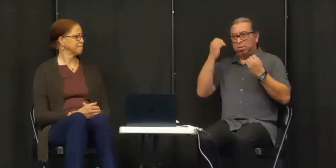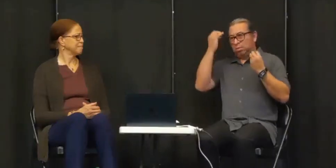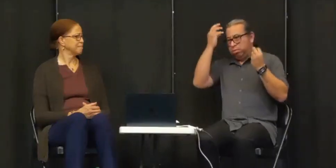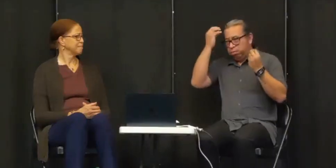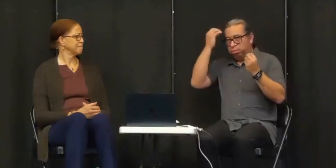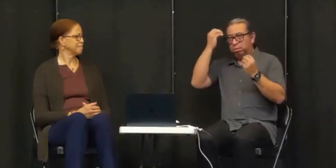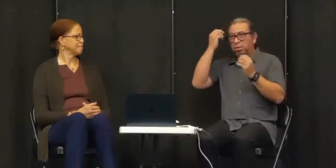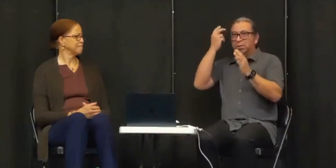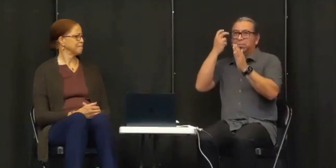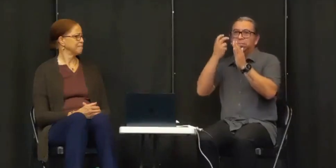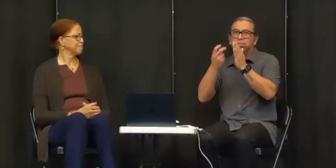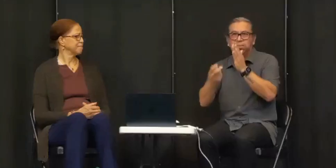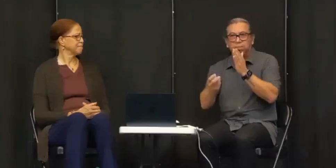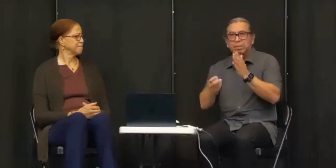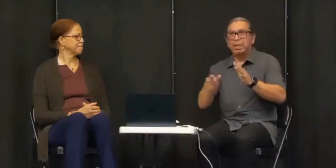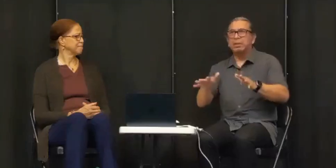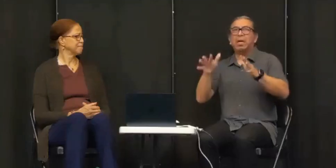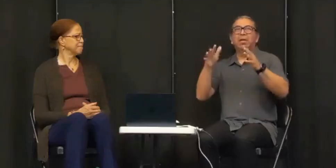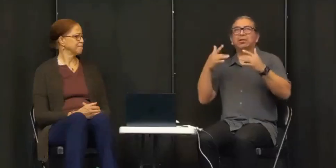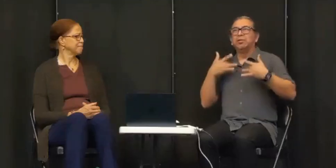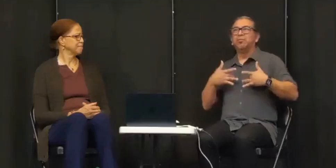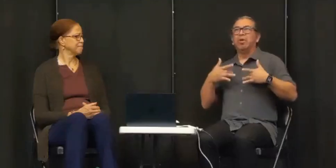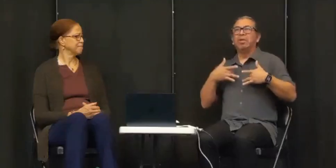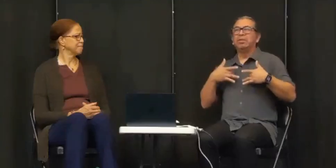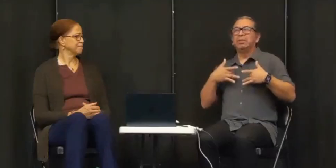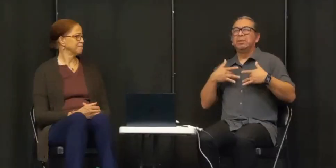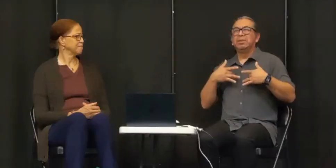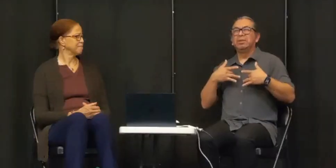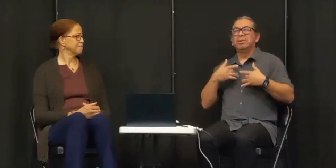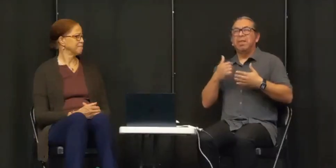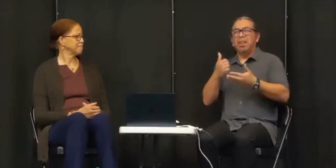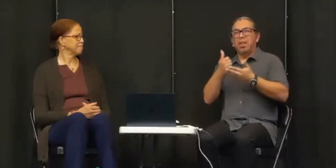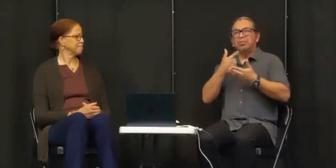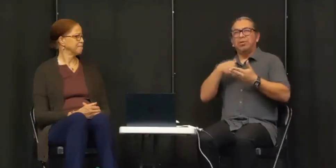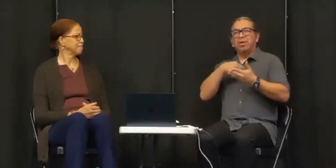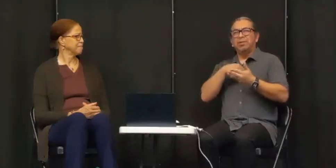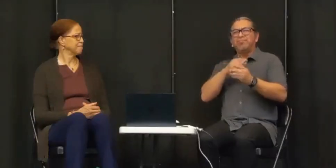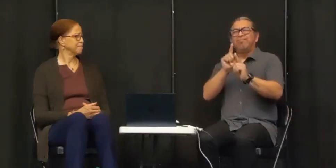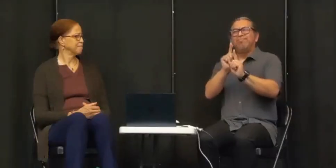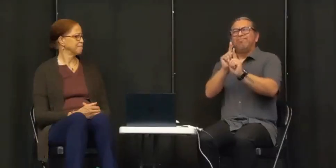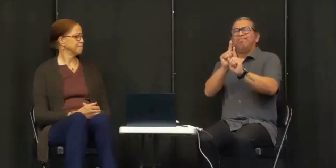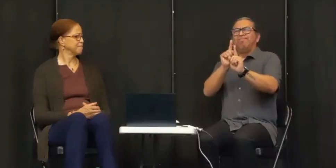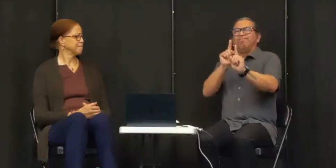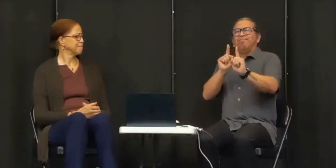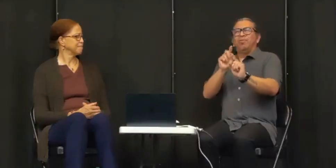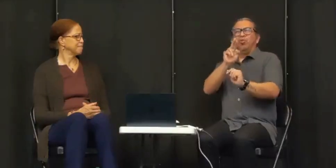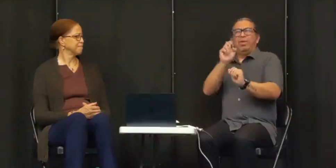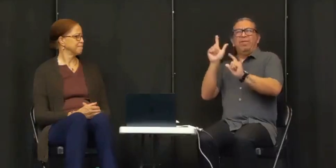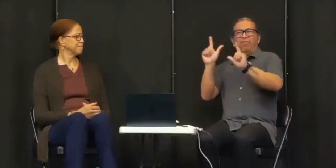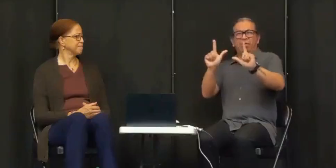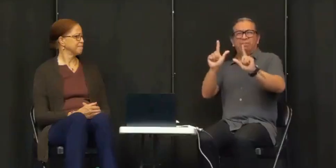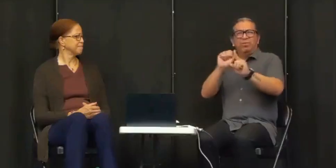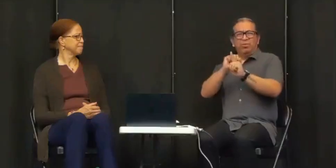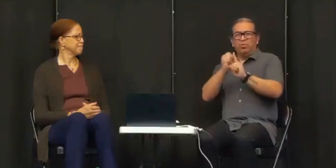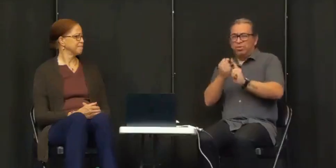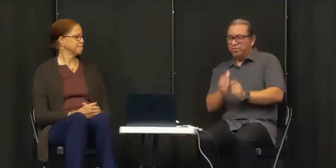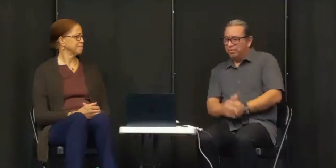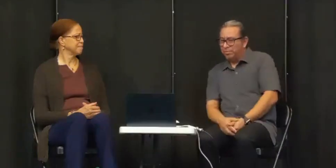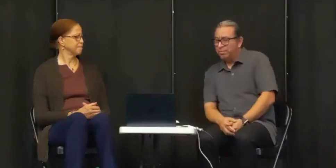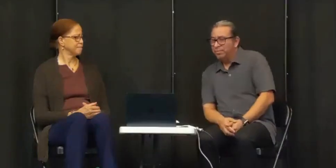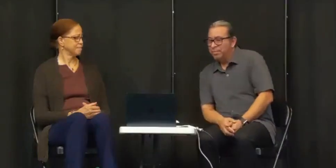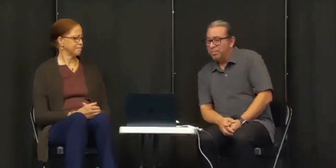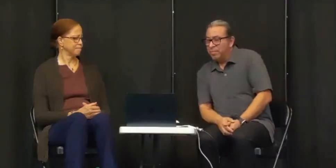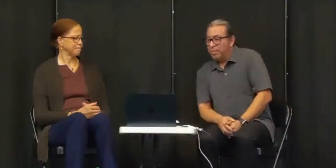of just getting anxiety, going down a spiral of our emotions and that. Take a step